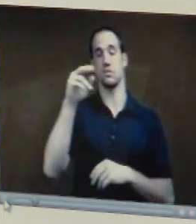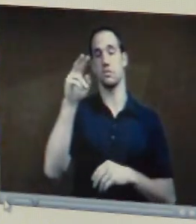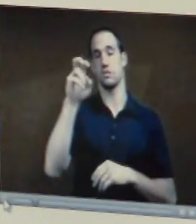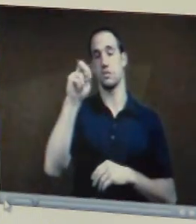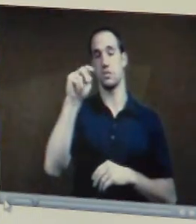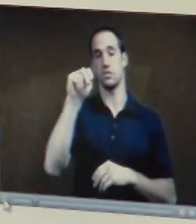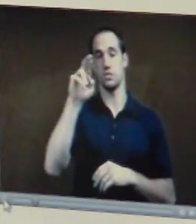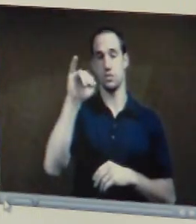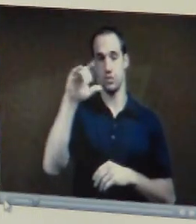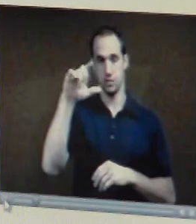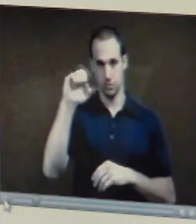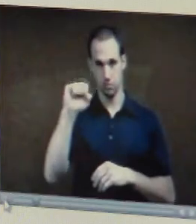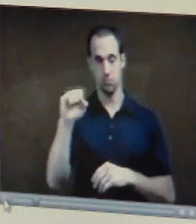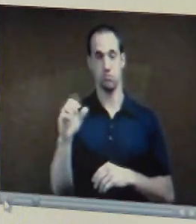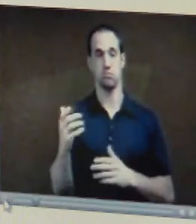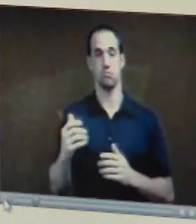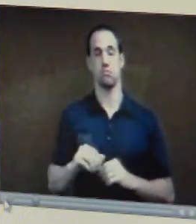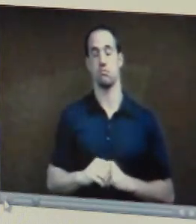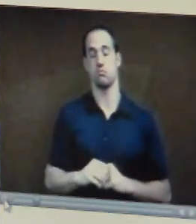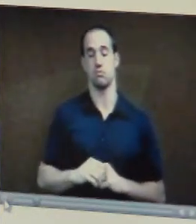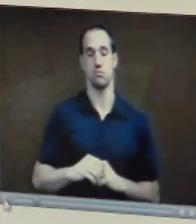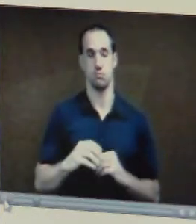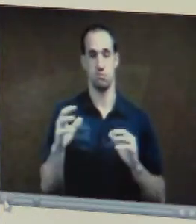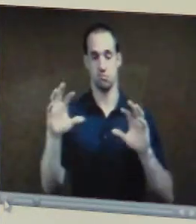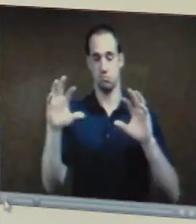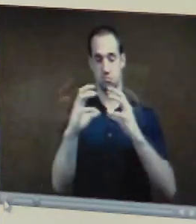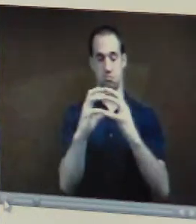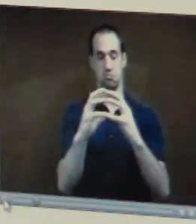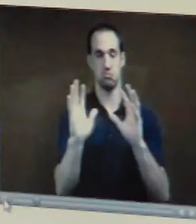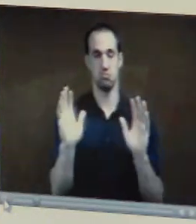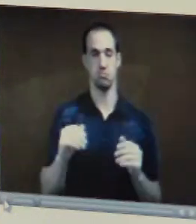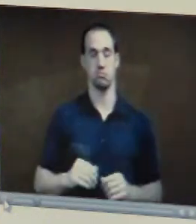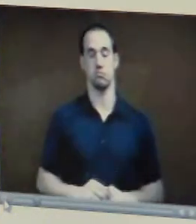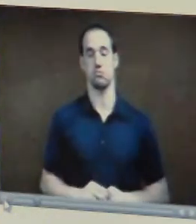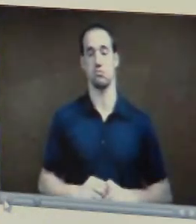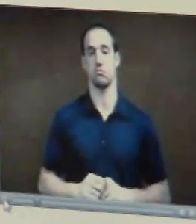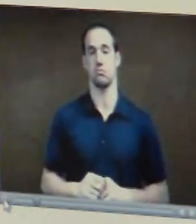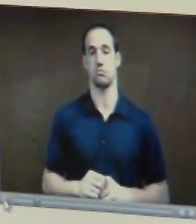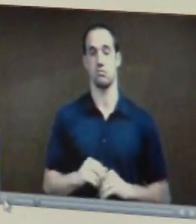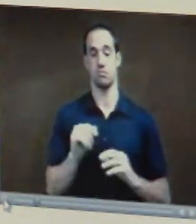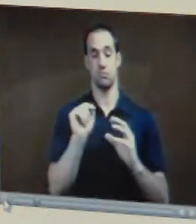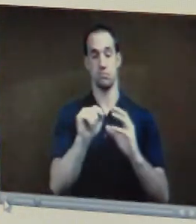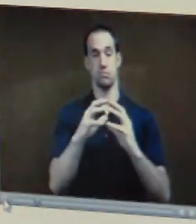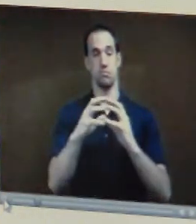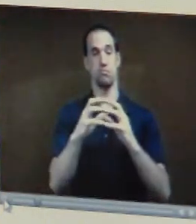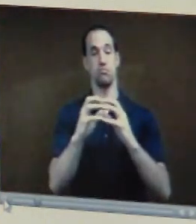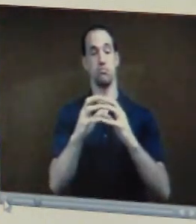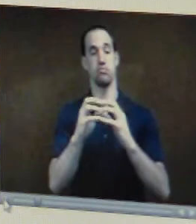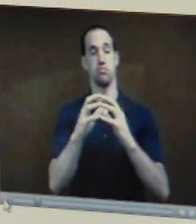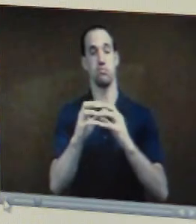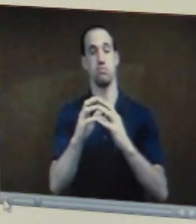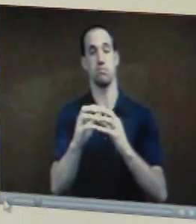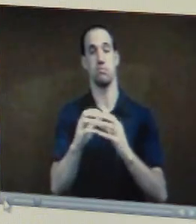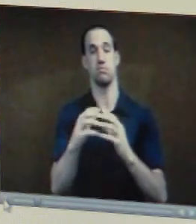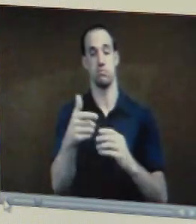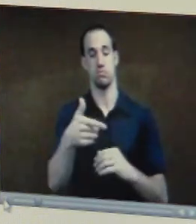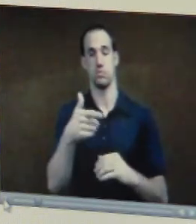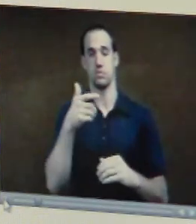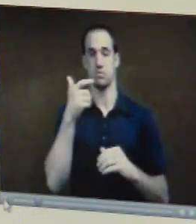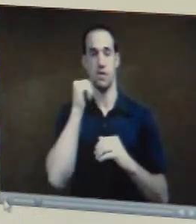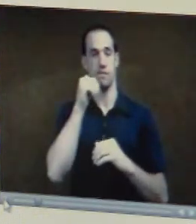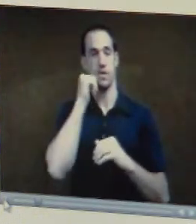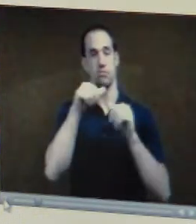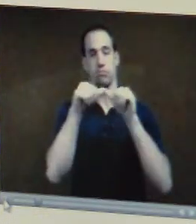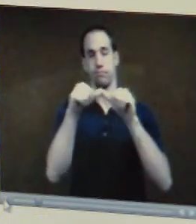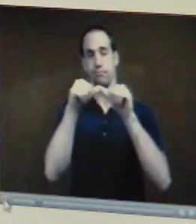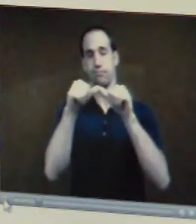the atriums, the right and the left atriums, and the bottom chambers are called the right and the left ventricles,